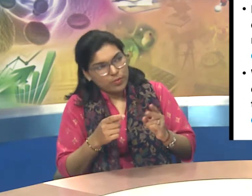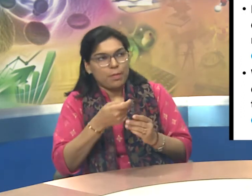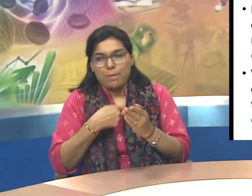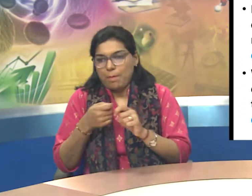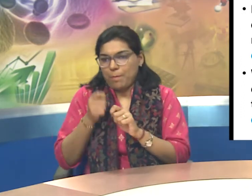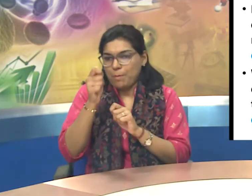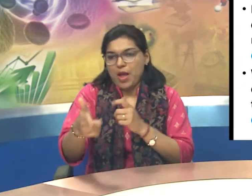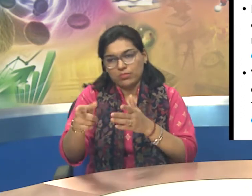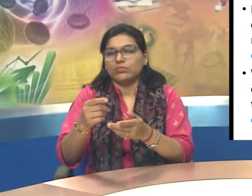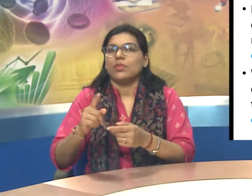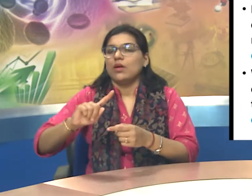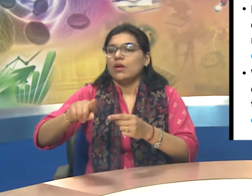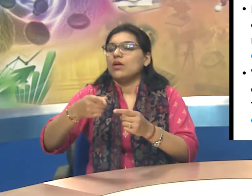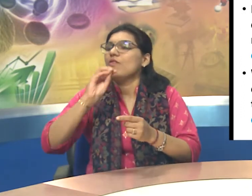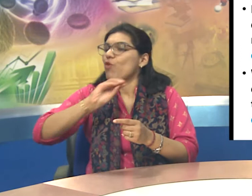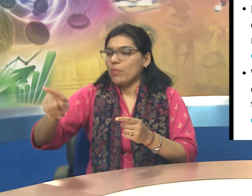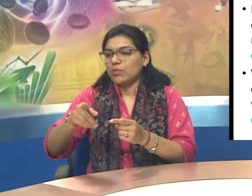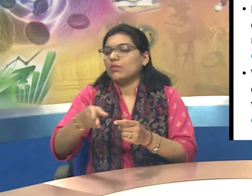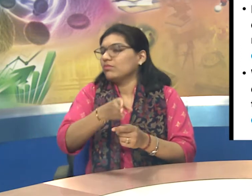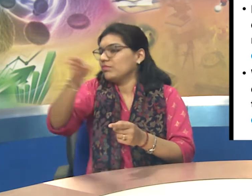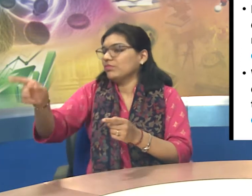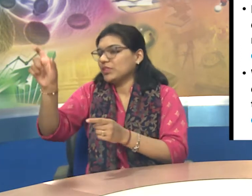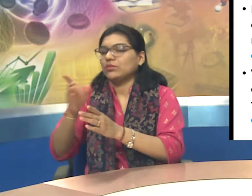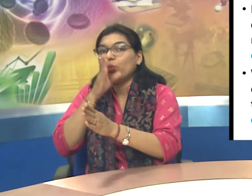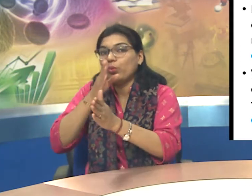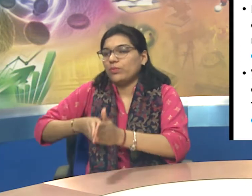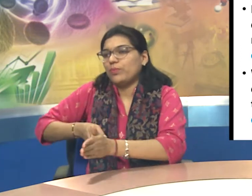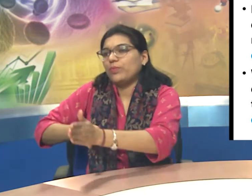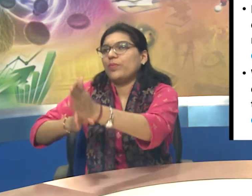private courier companies.